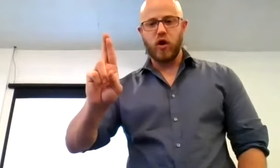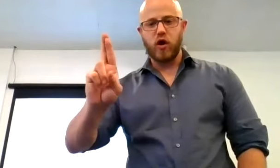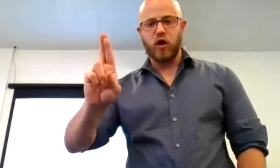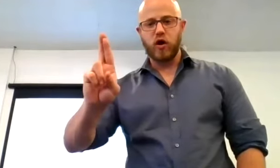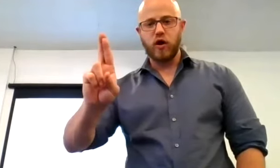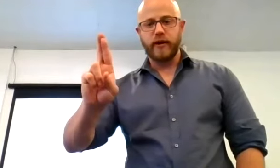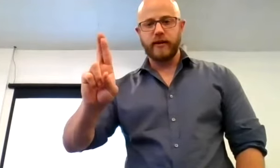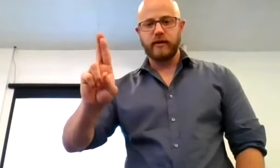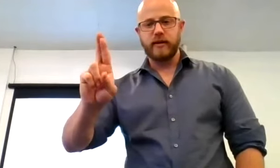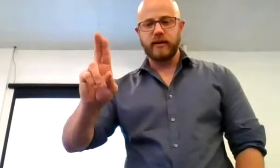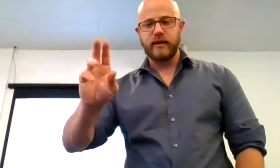R,